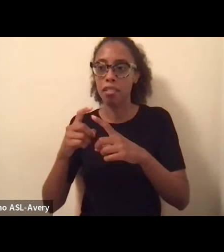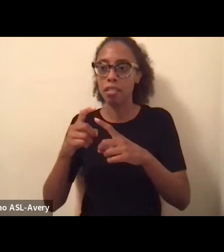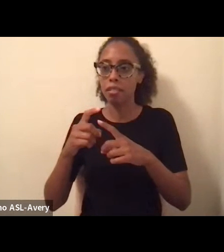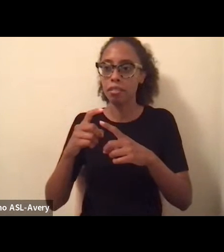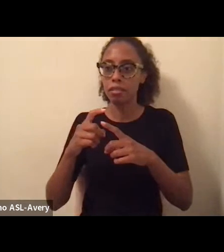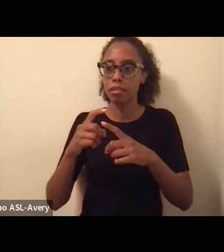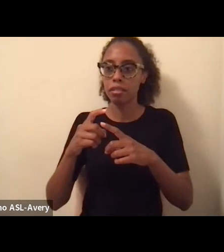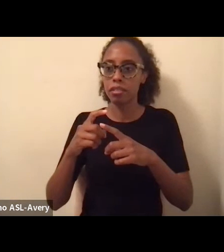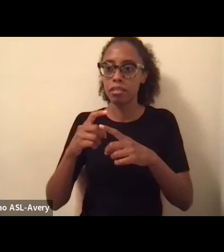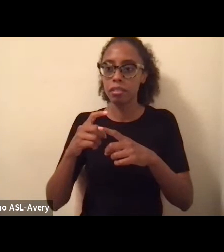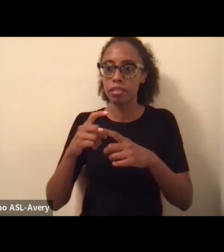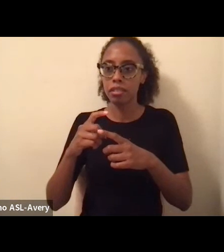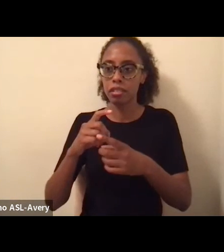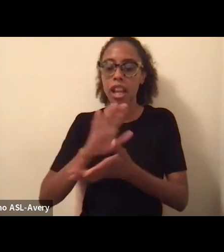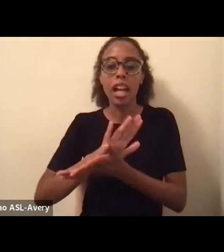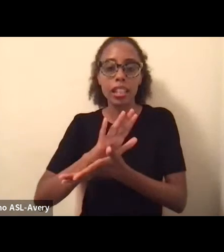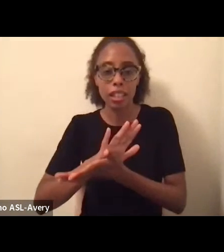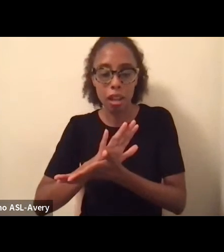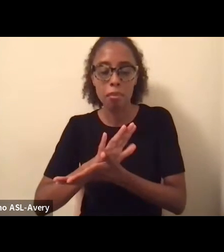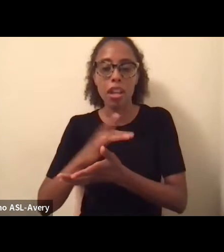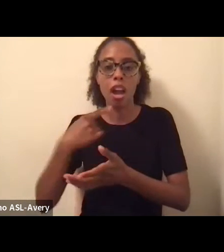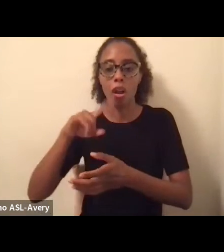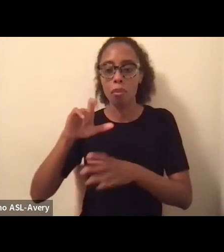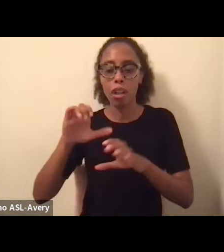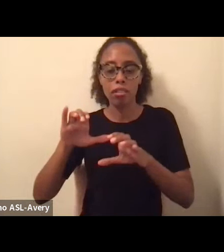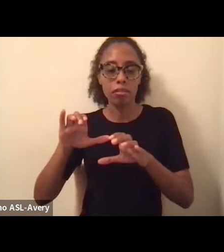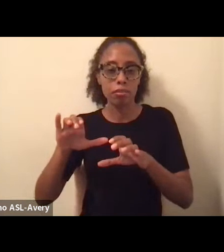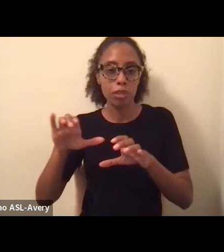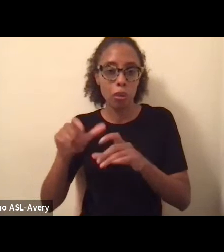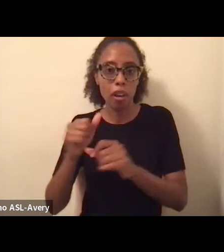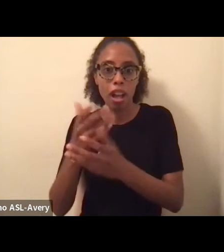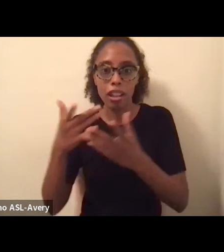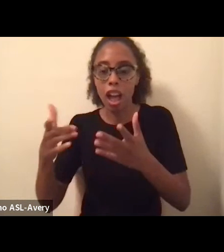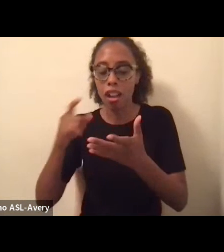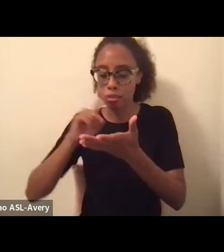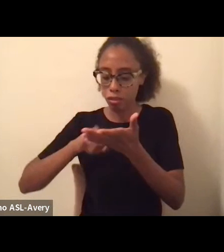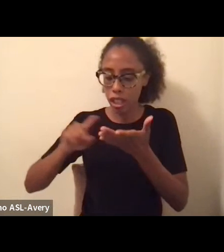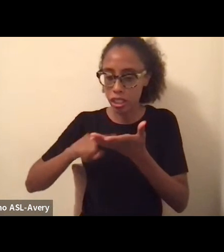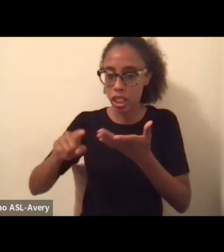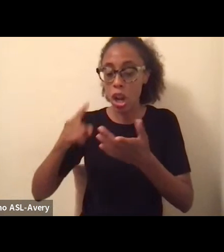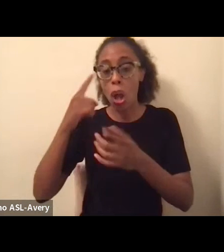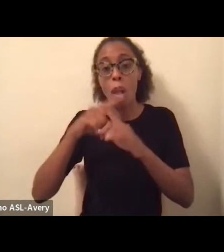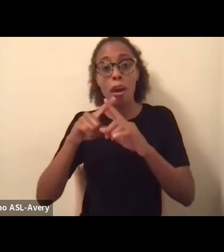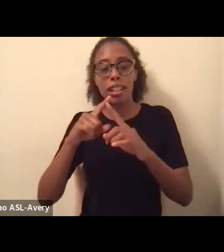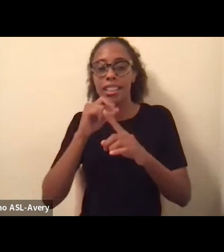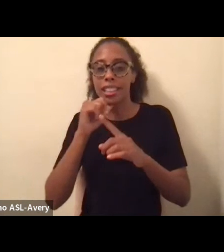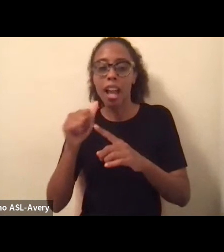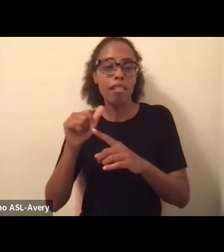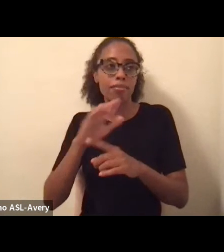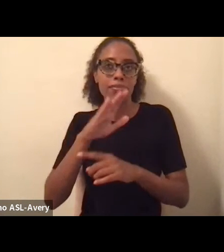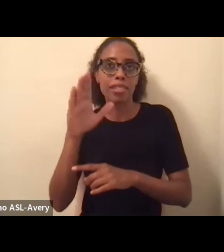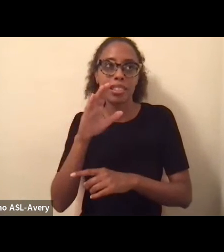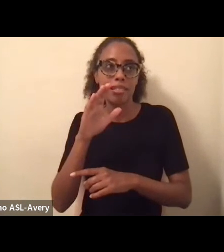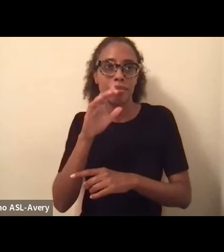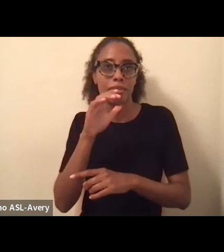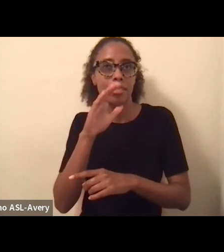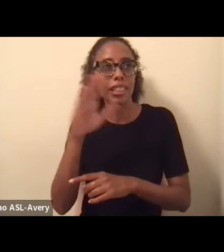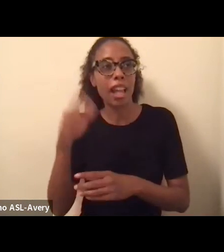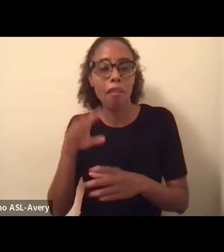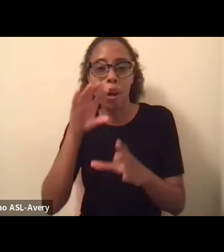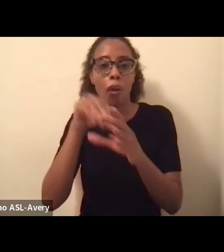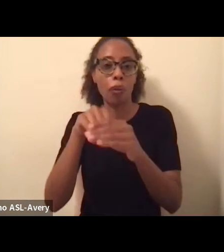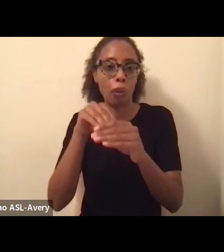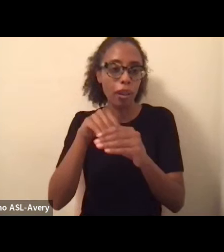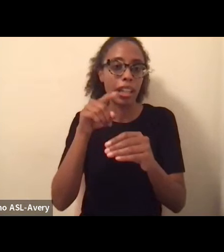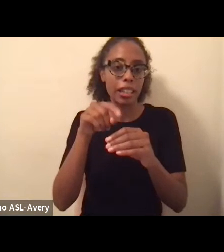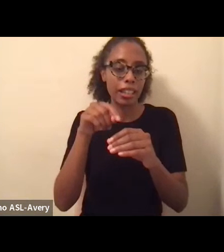where the change needs to be made. And so for me to be a true change agent, I want to research, I'm going to practice, and I'm